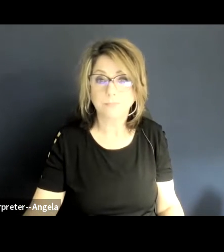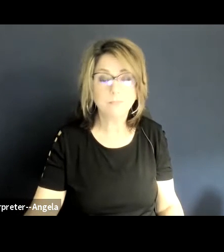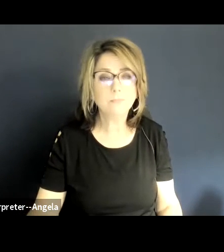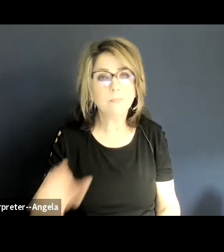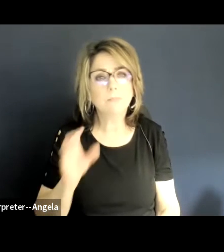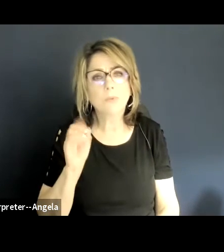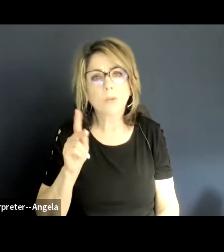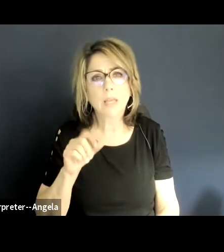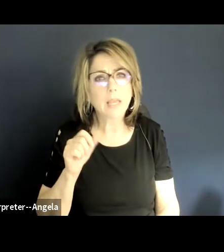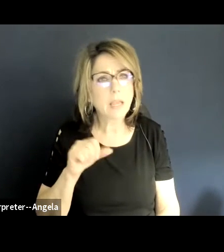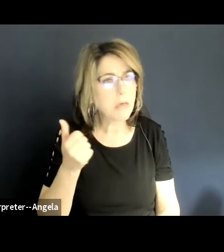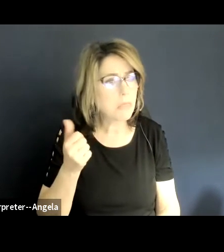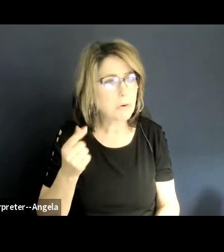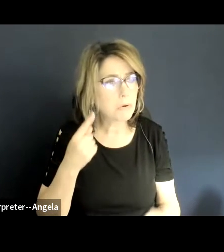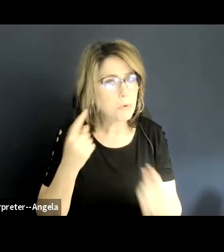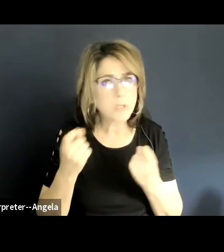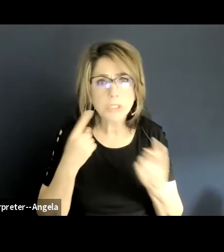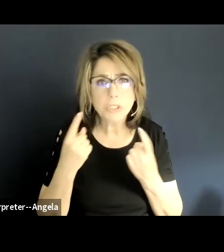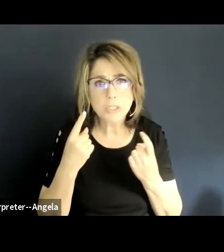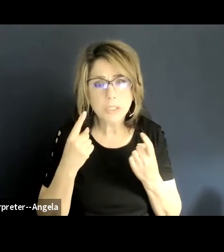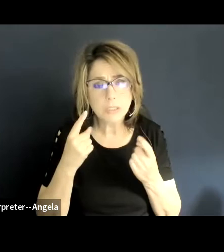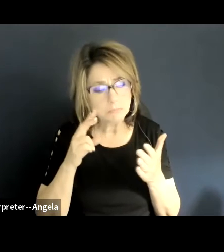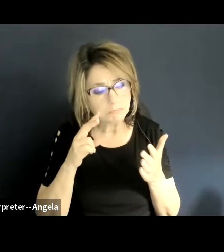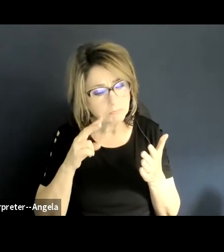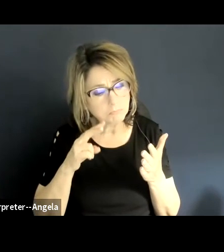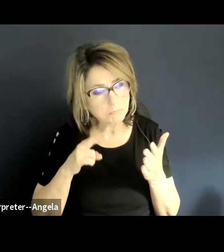Okay, do we have other questions?